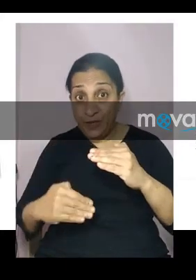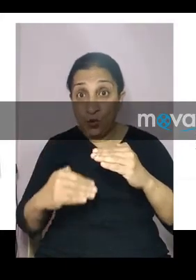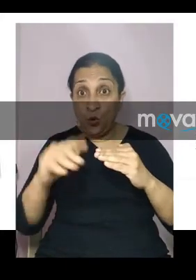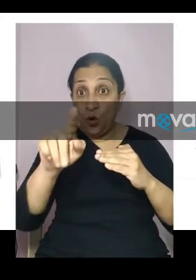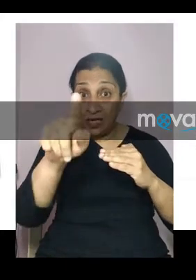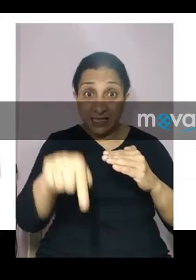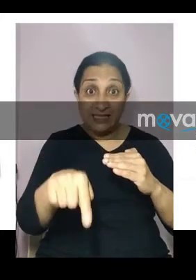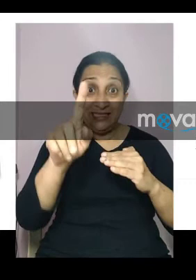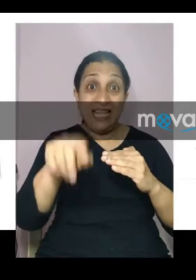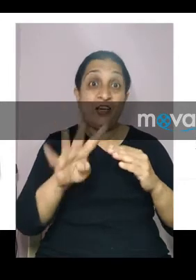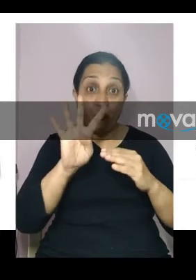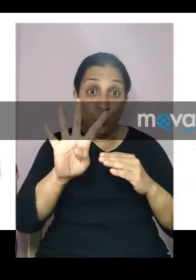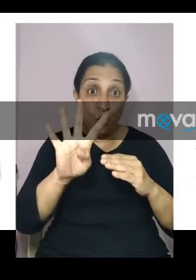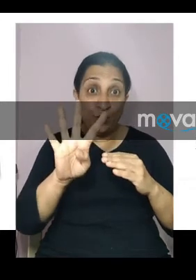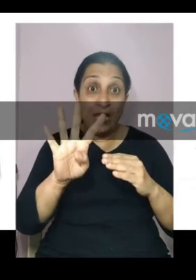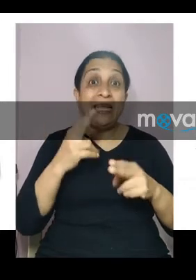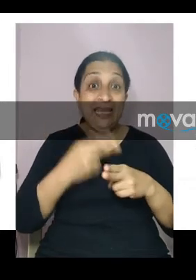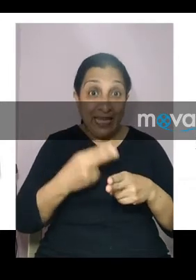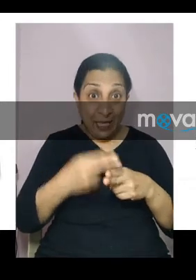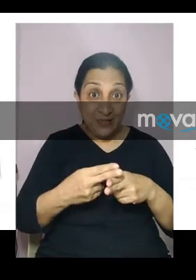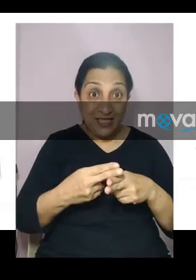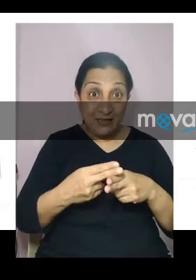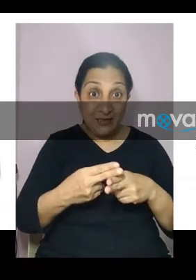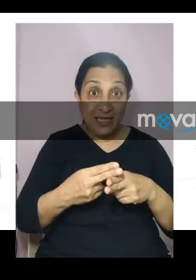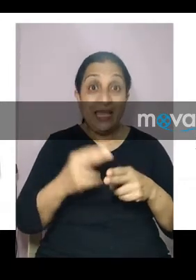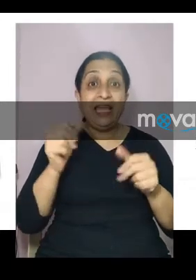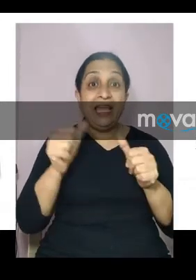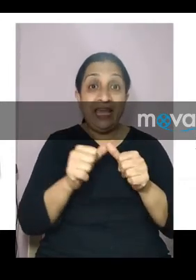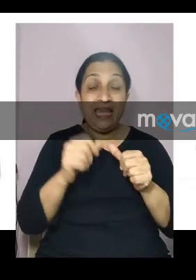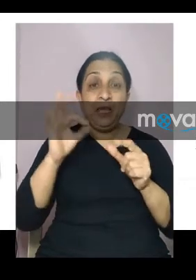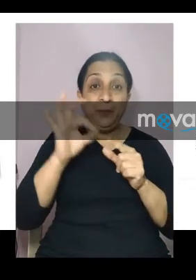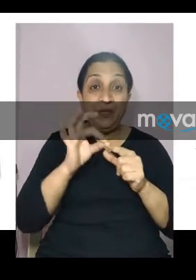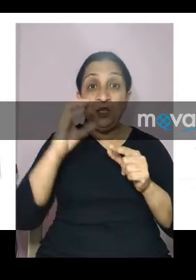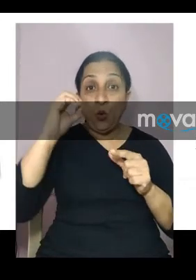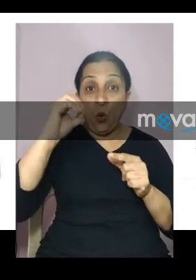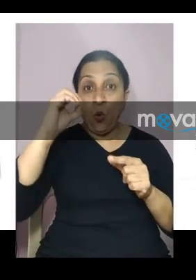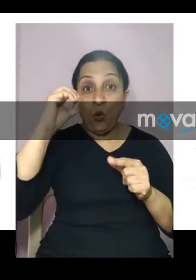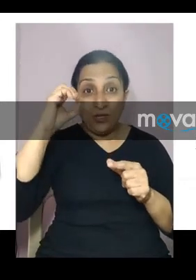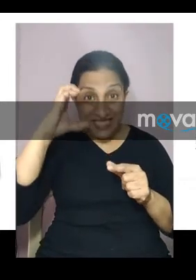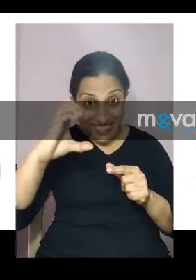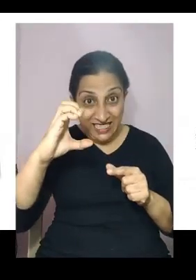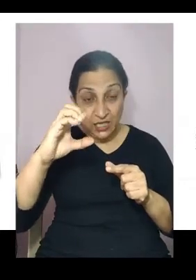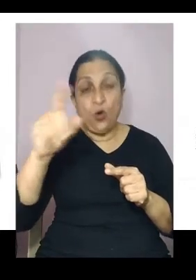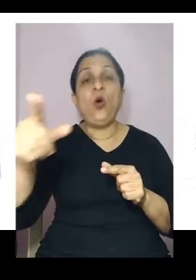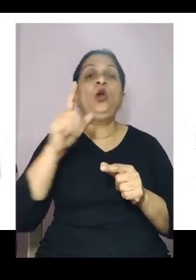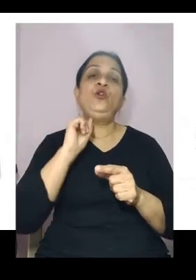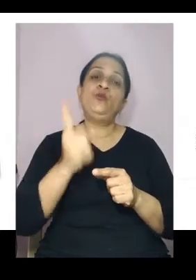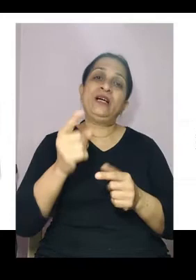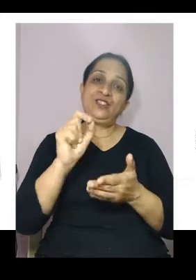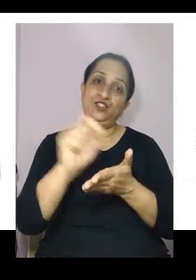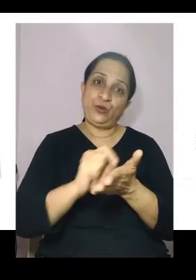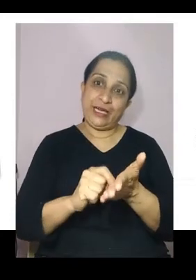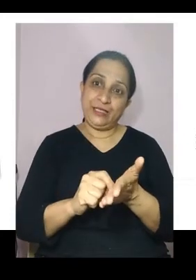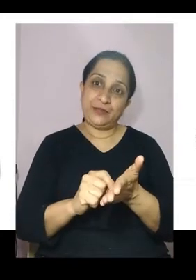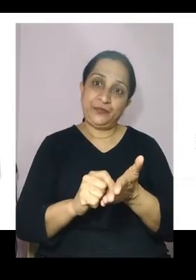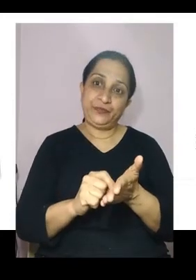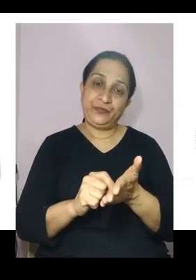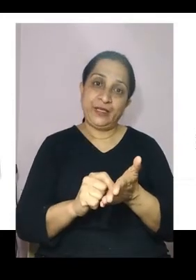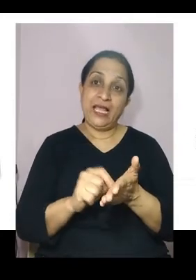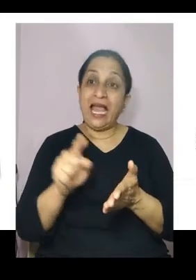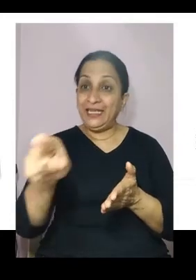or below, their 4 names A, P, O, C, all you must